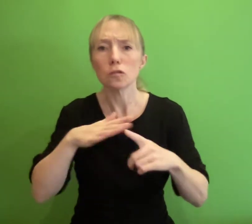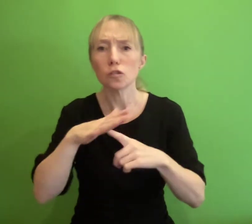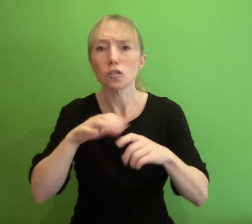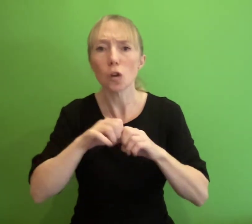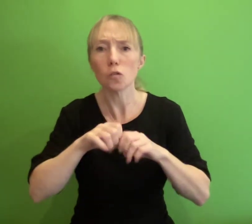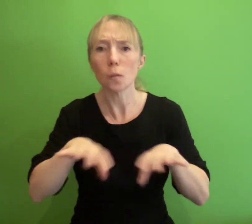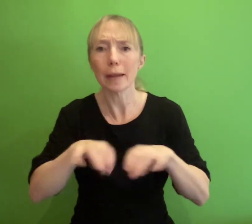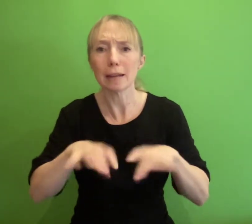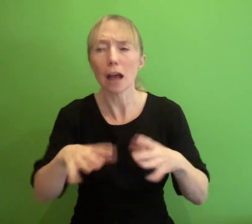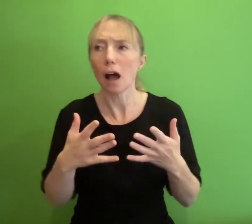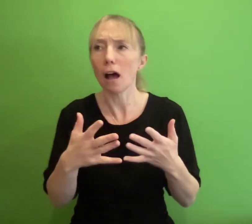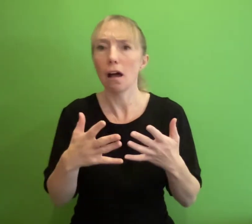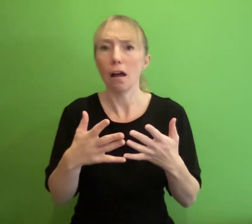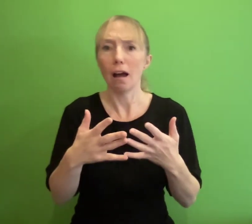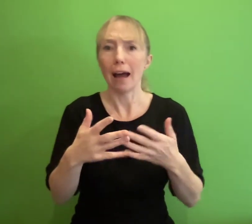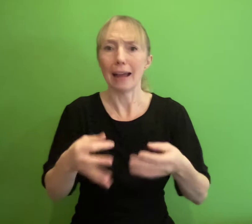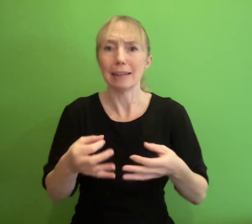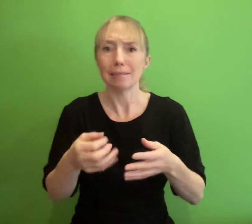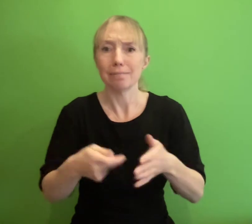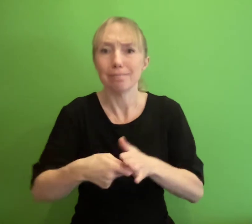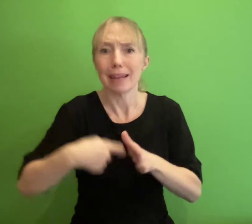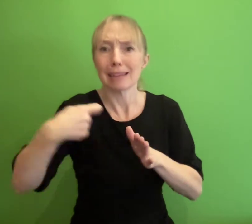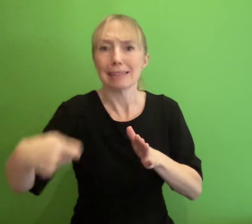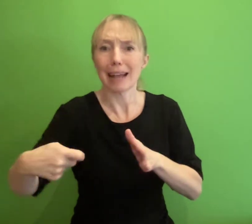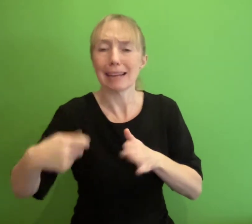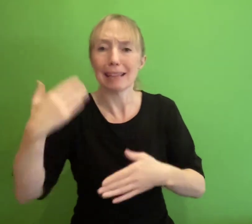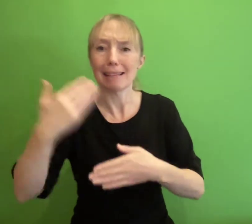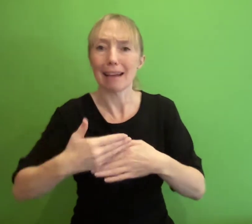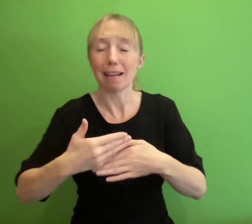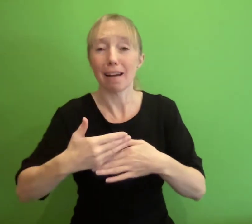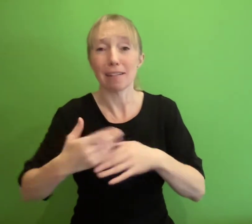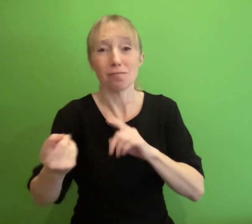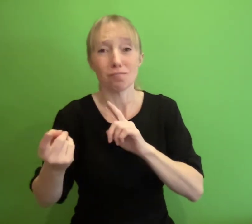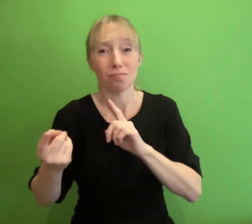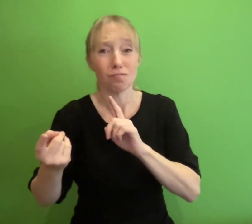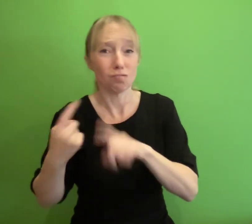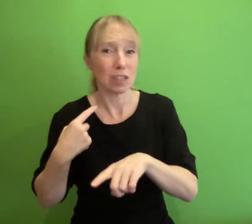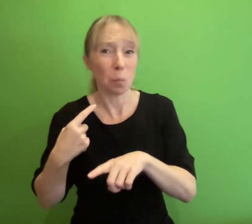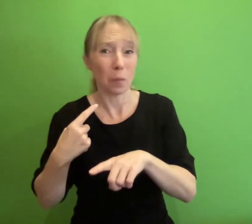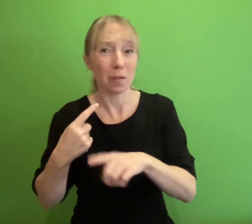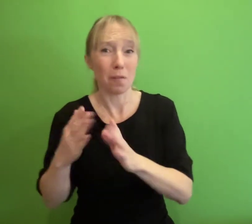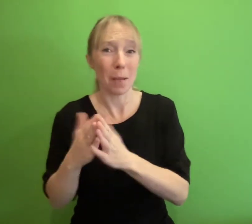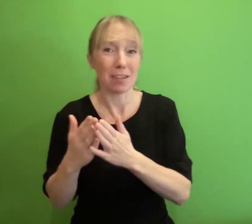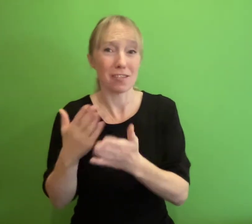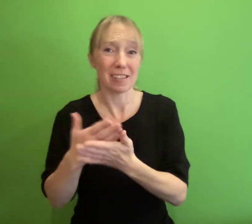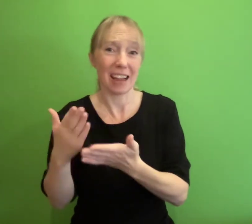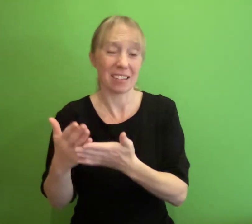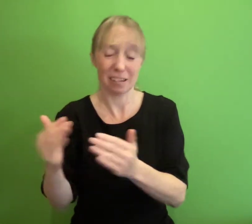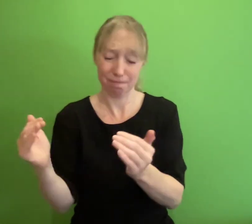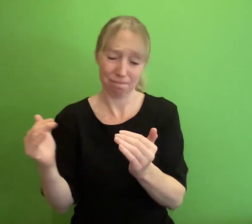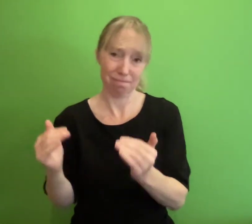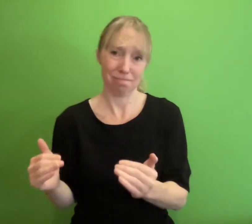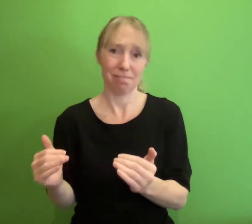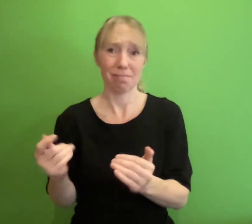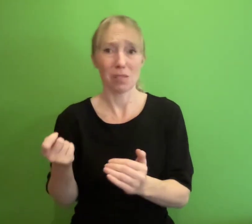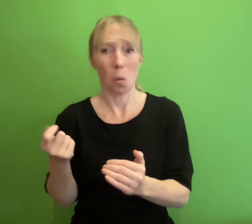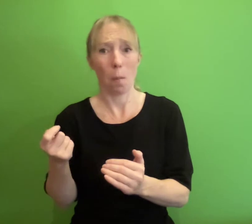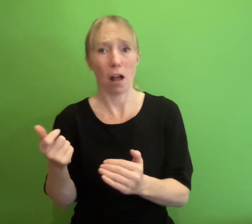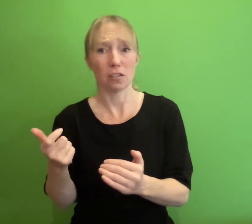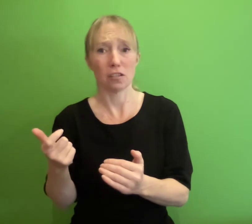deadlines, the response from the literature sector is extremely low. From a research perspective, such low responses would